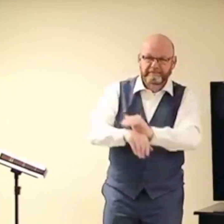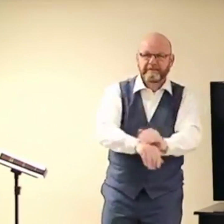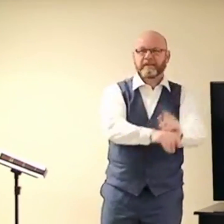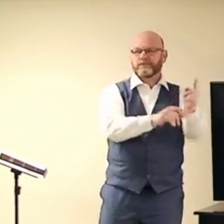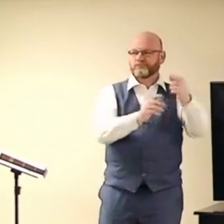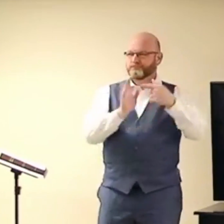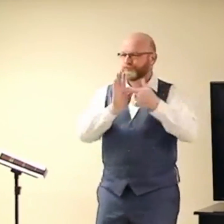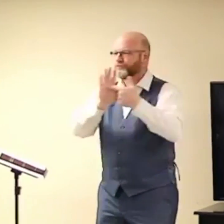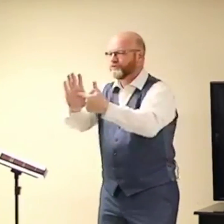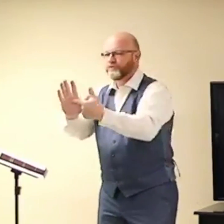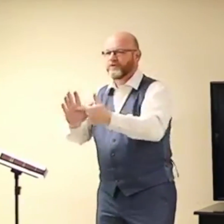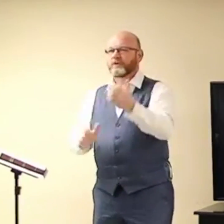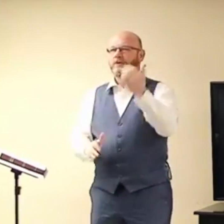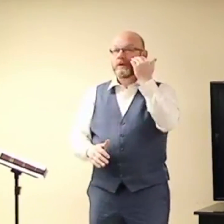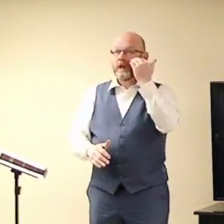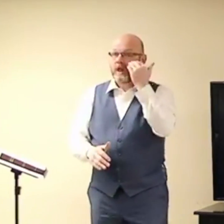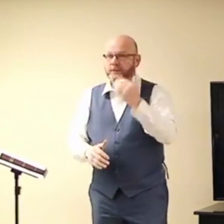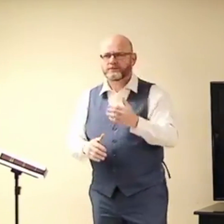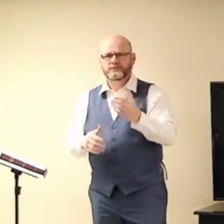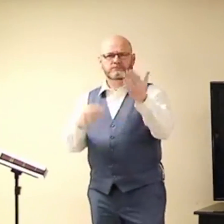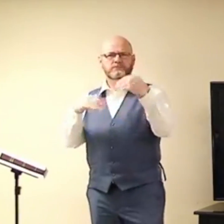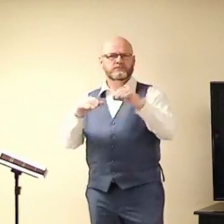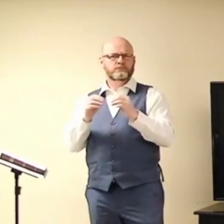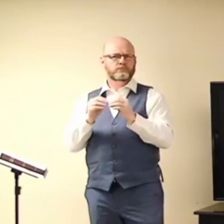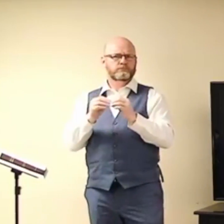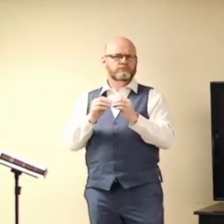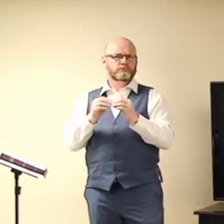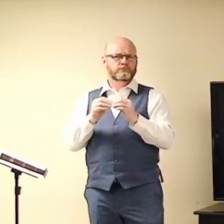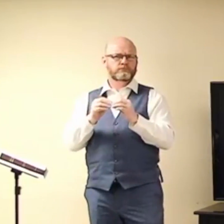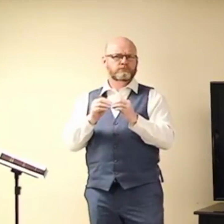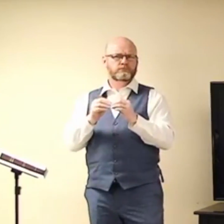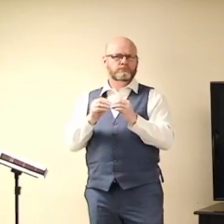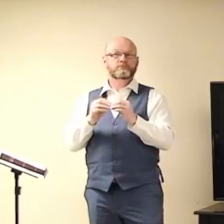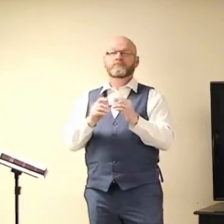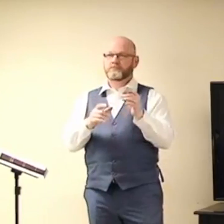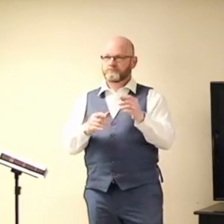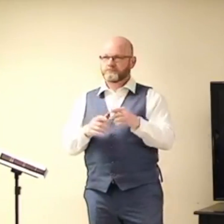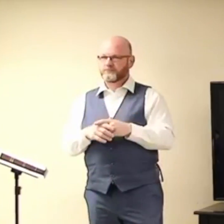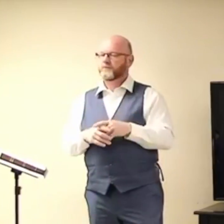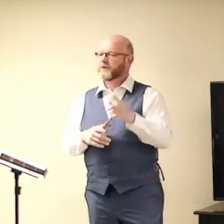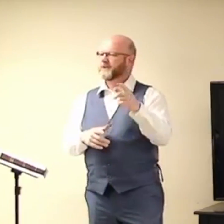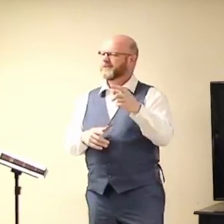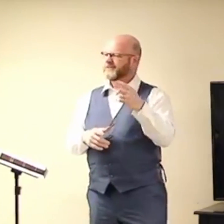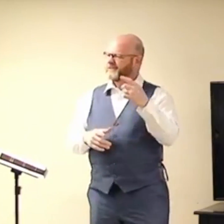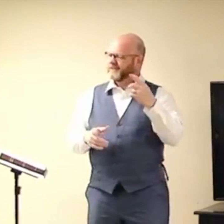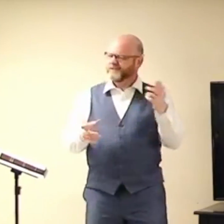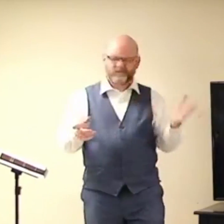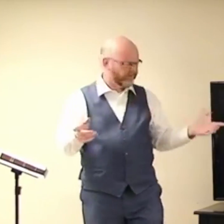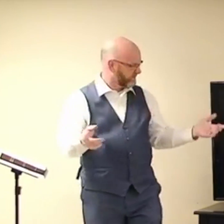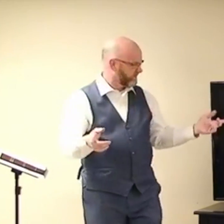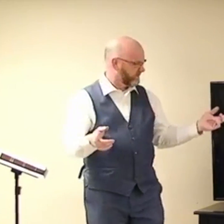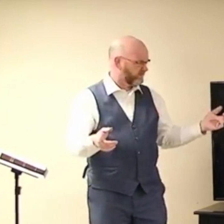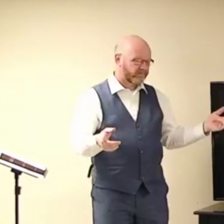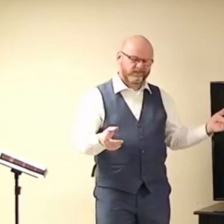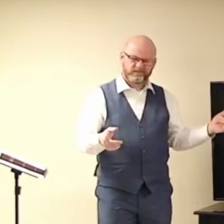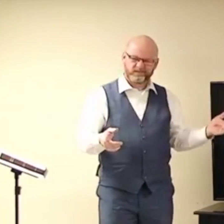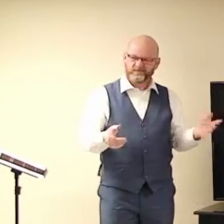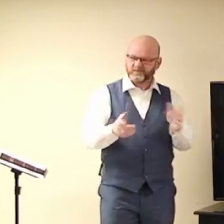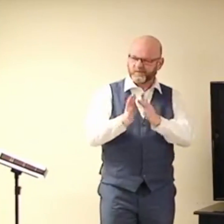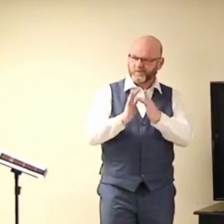night, they reveal knowledge. Next slide, I think there's a little more. Psalm 53